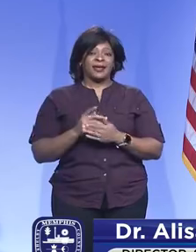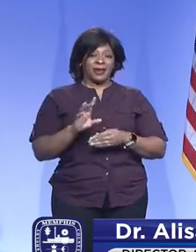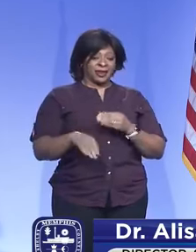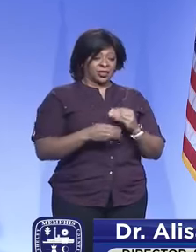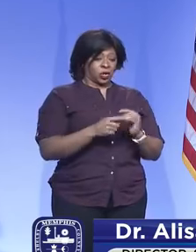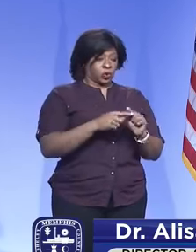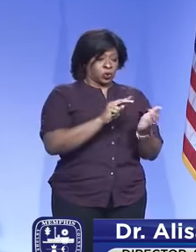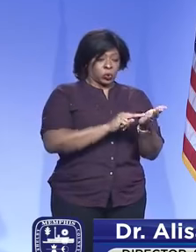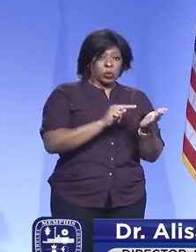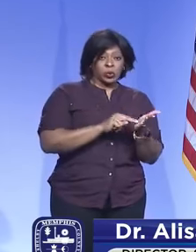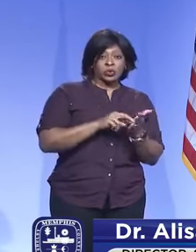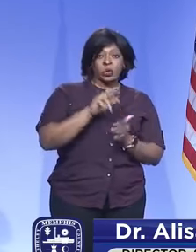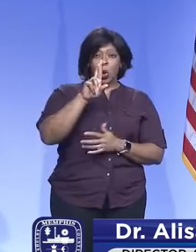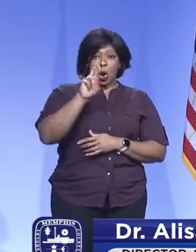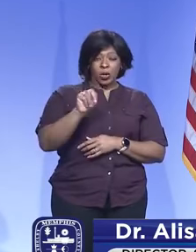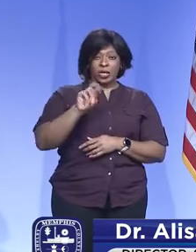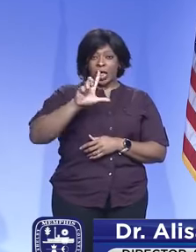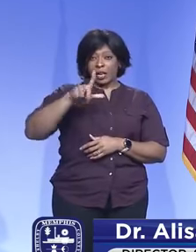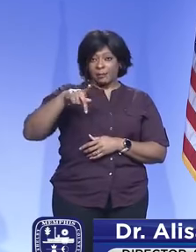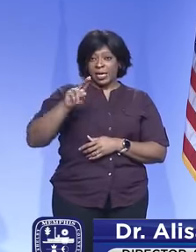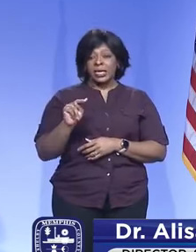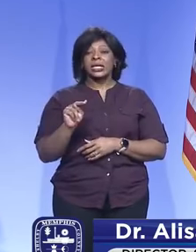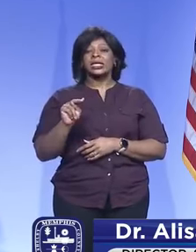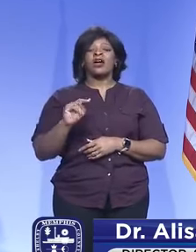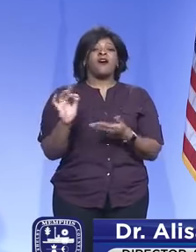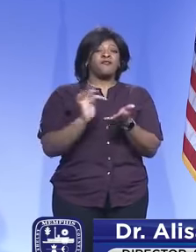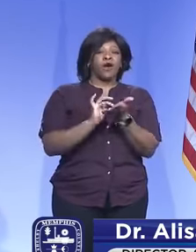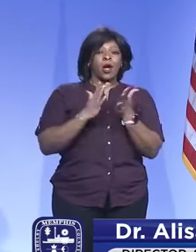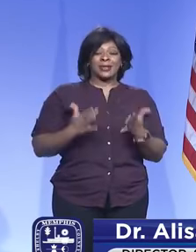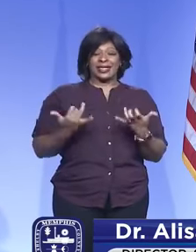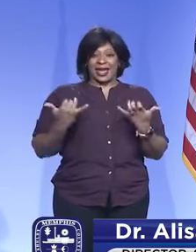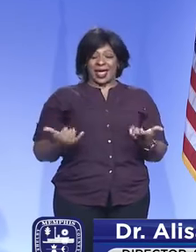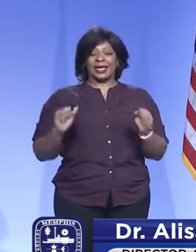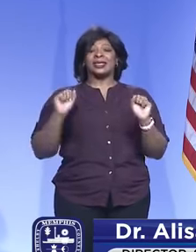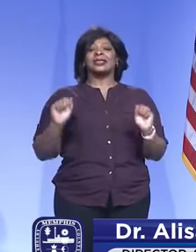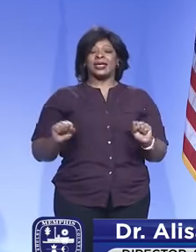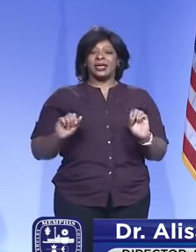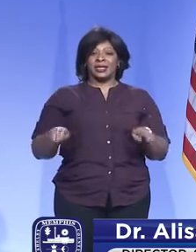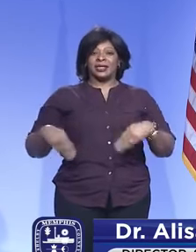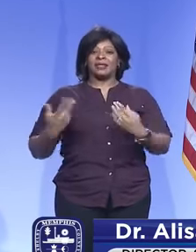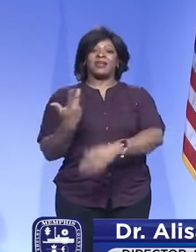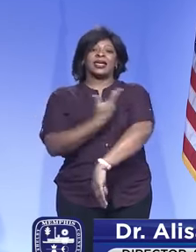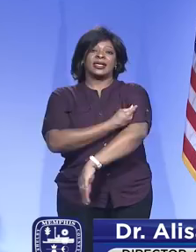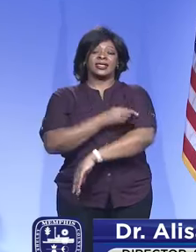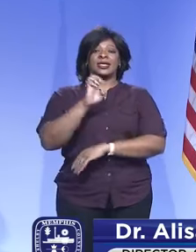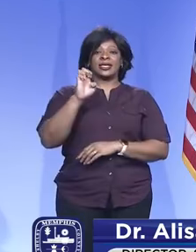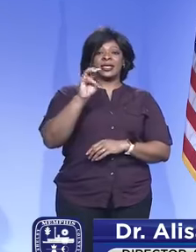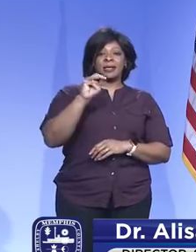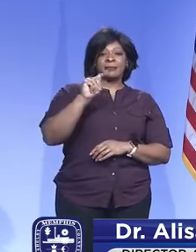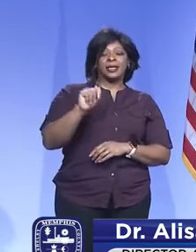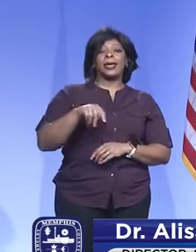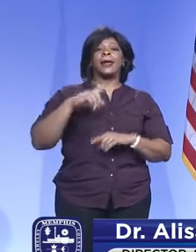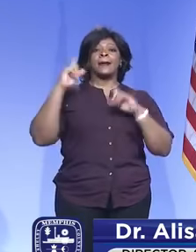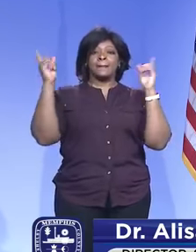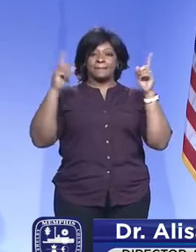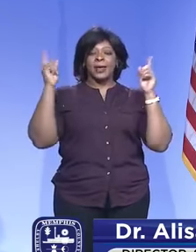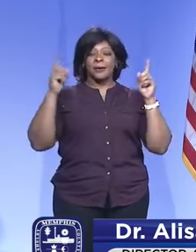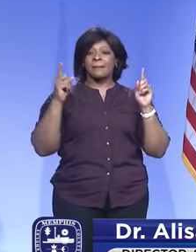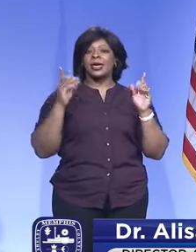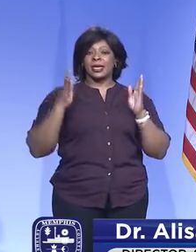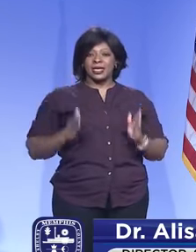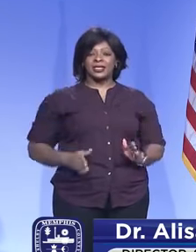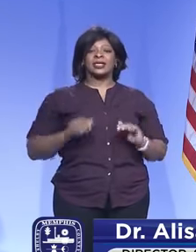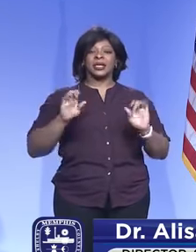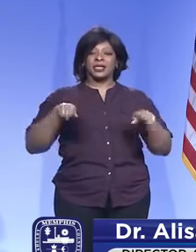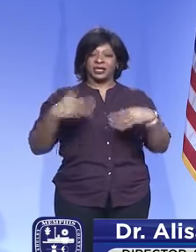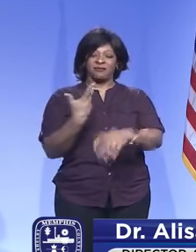to nurses, RNs, and LPNs, pharmacists now can also give injections, EMTs, paramedics can give injections.